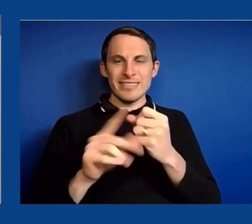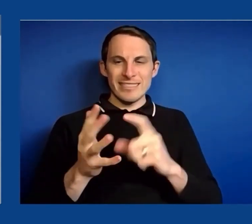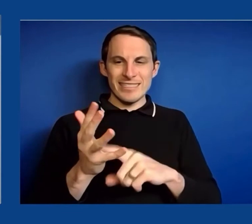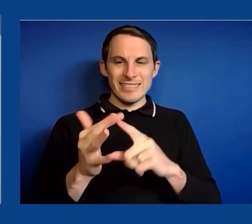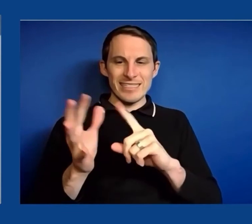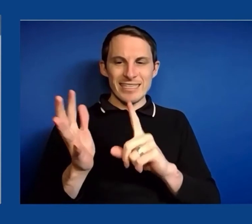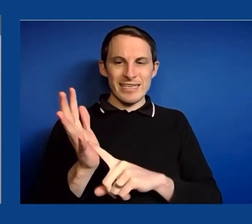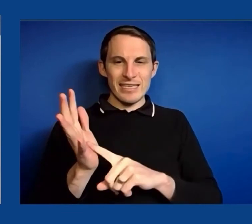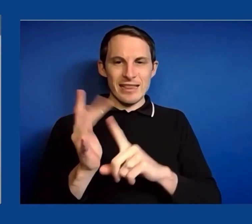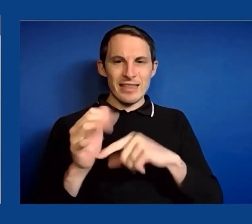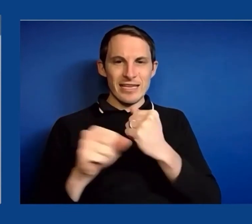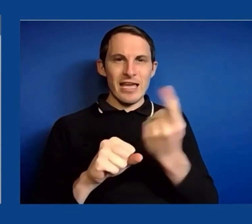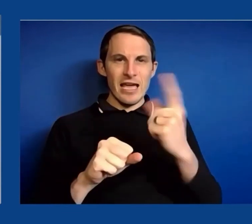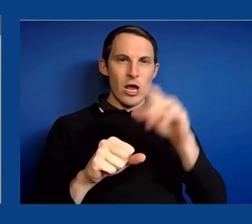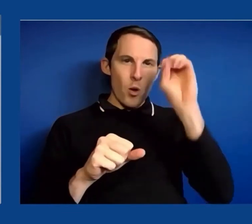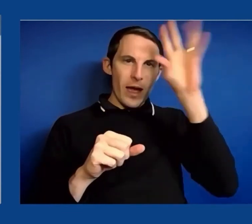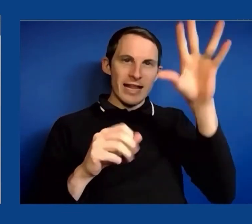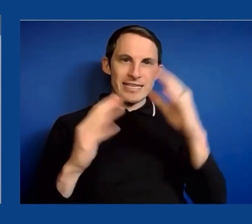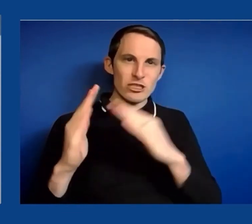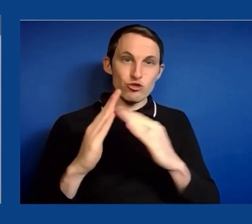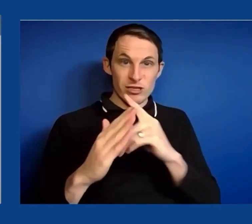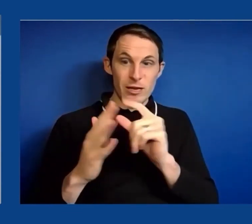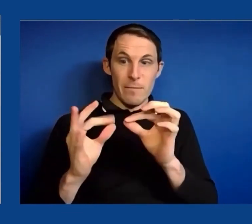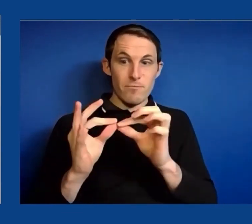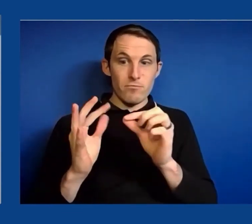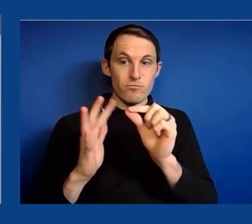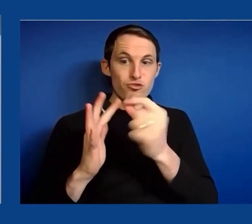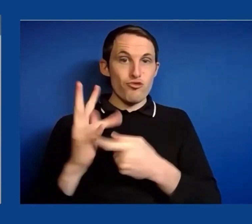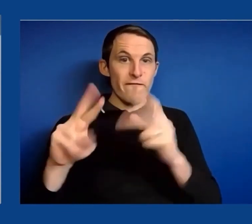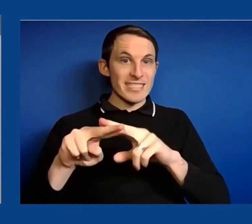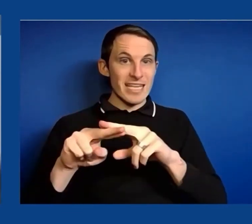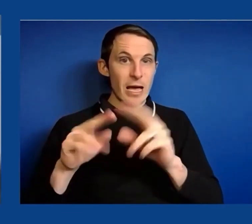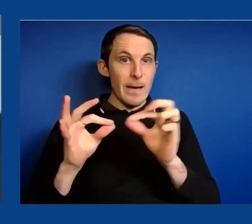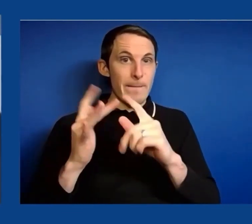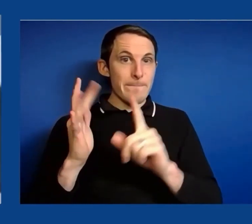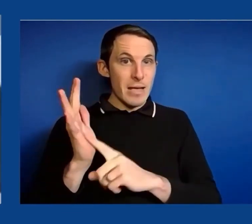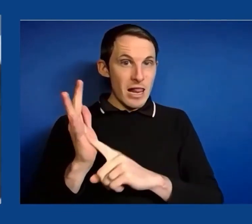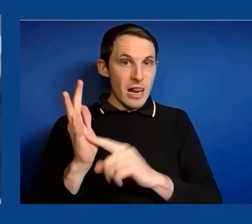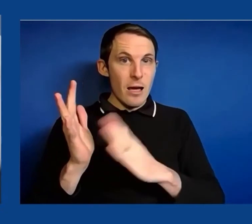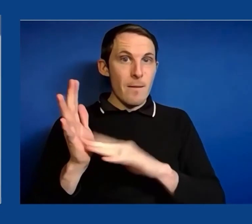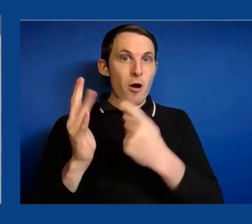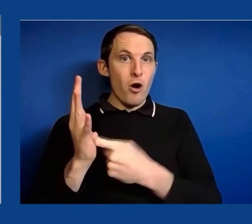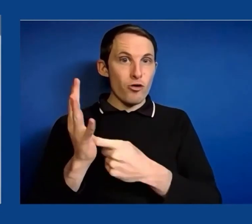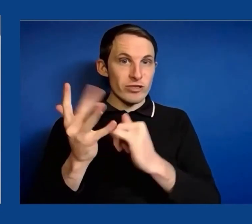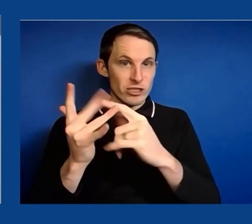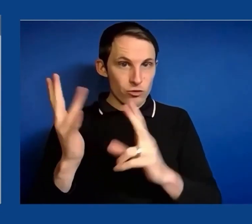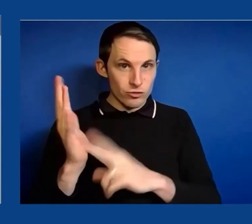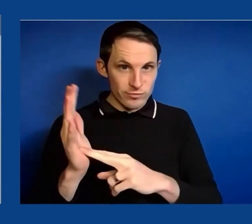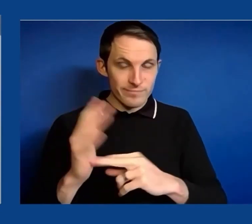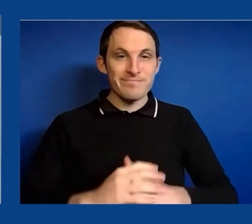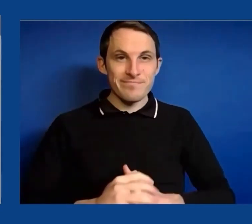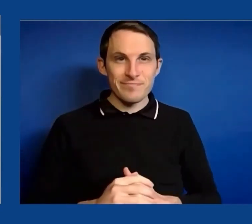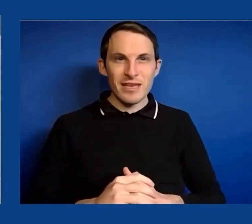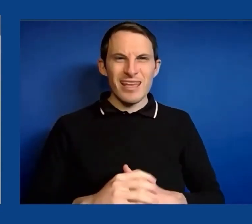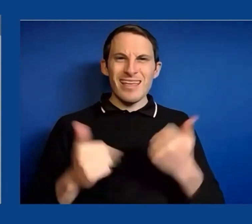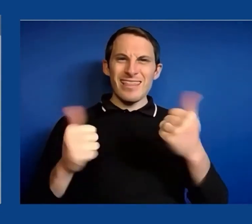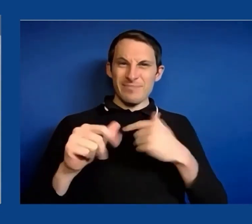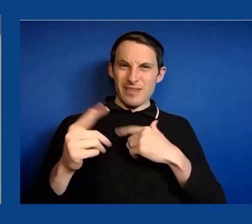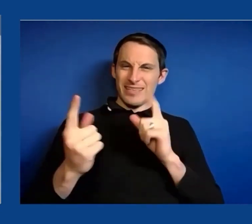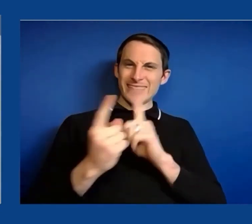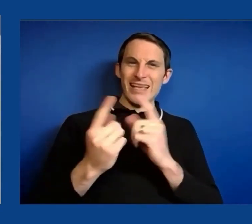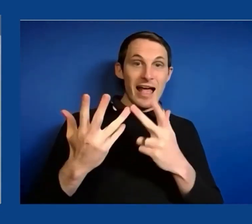Professor Bill Mollison. Then I went and seen the guy what does phenology. And I thought, I wonder